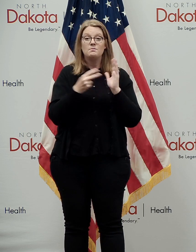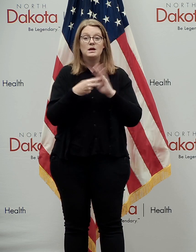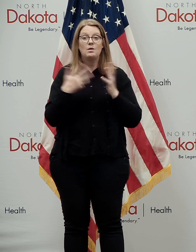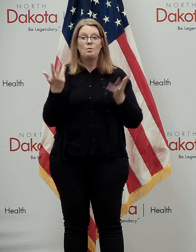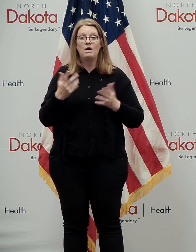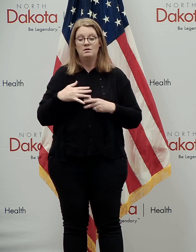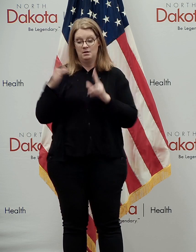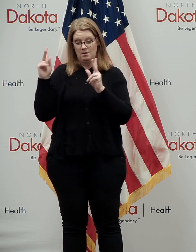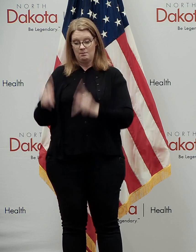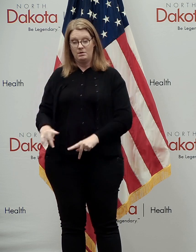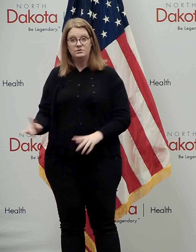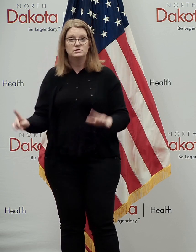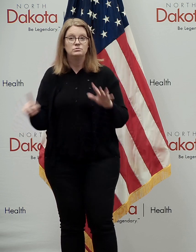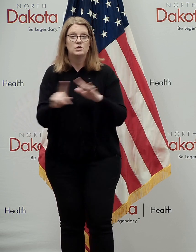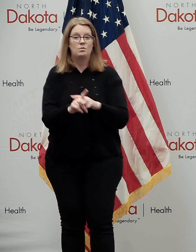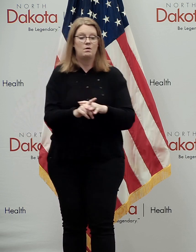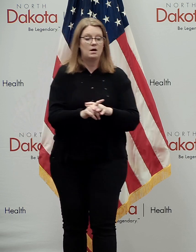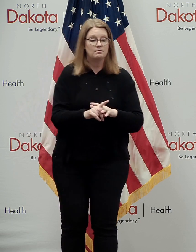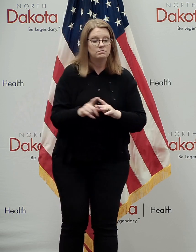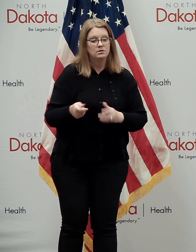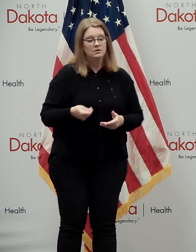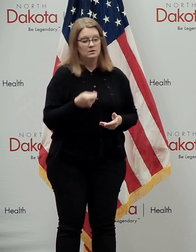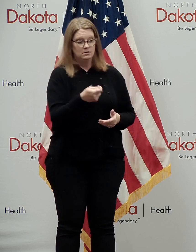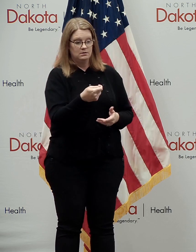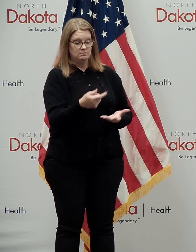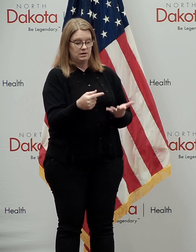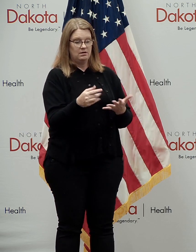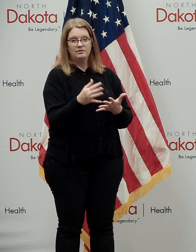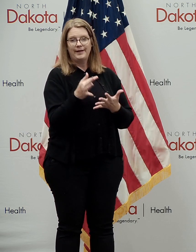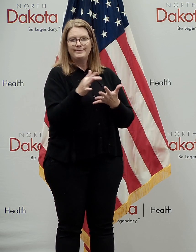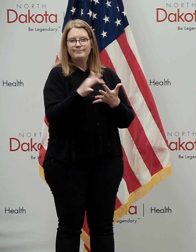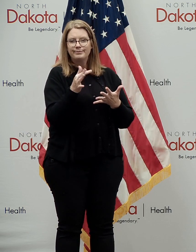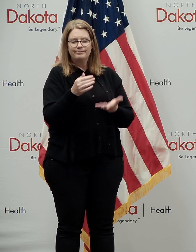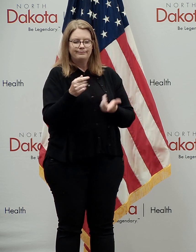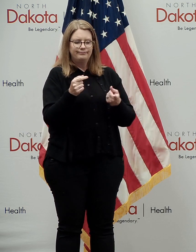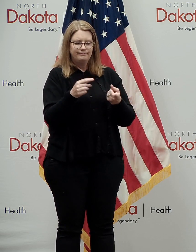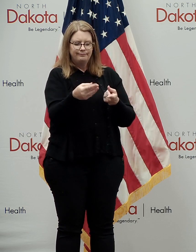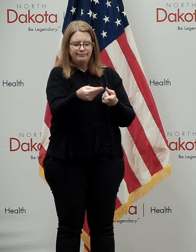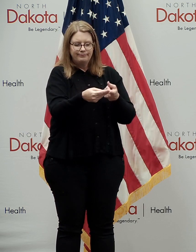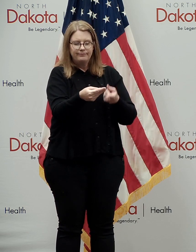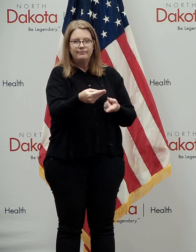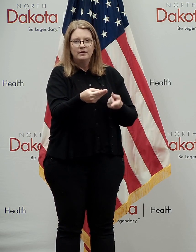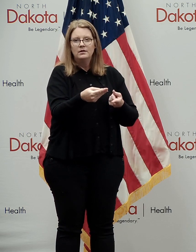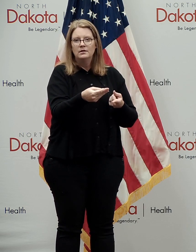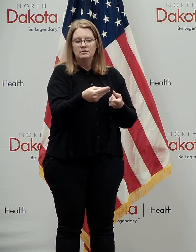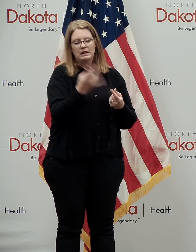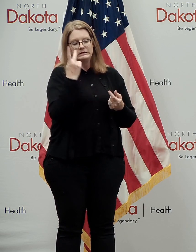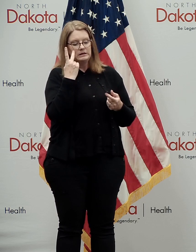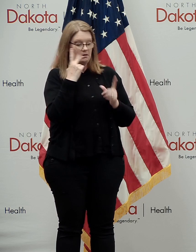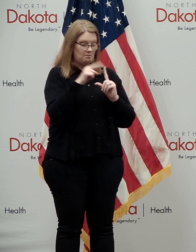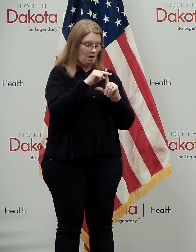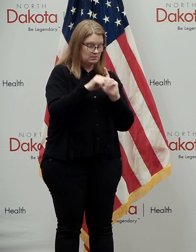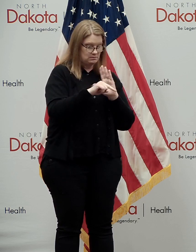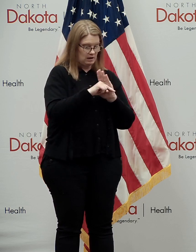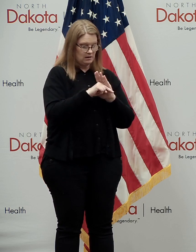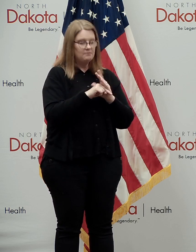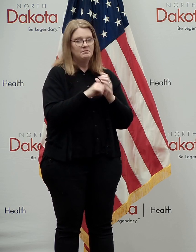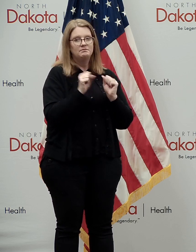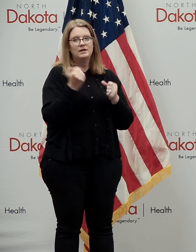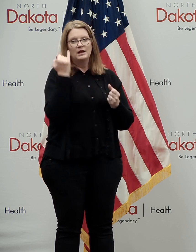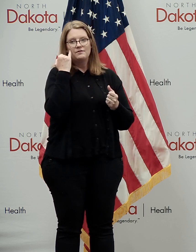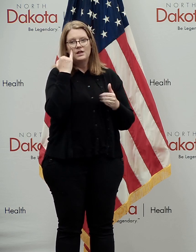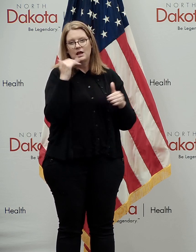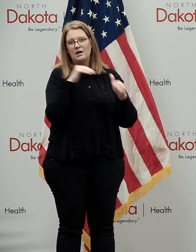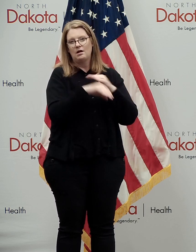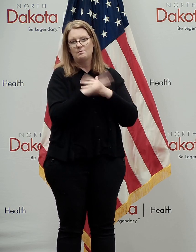and get tested and find out within the hour if they're able to conduct a visit, and this would really help facilitate visitation.